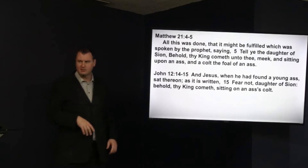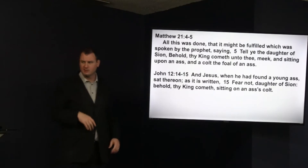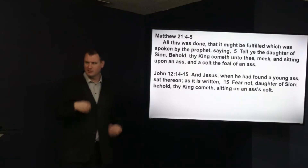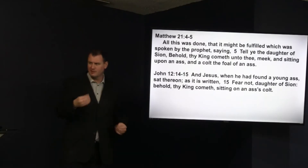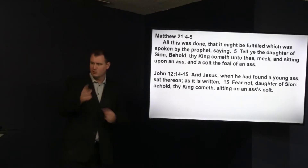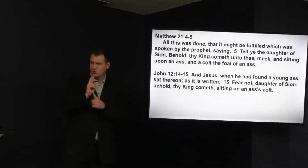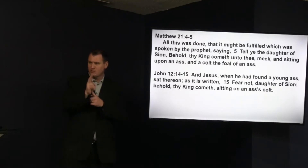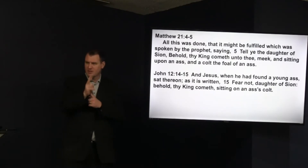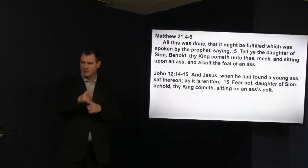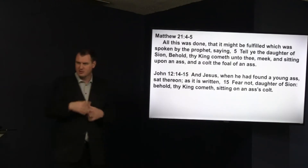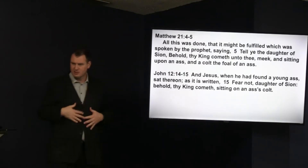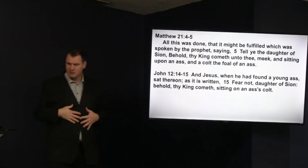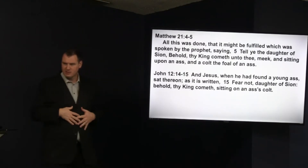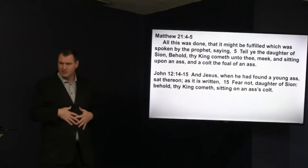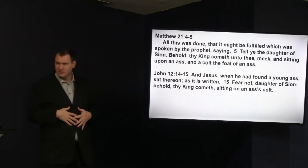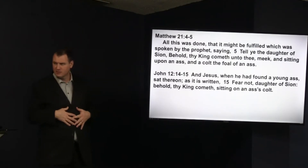I'm going to give you a couple minutes to figure it